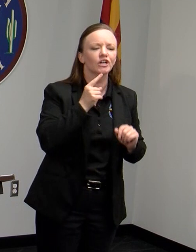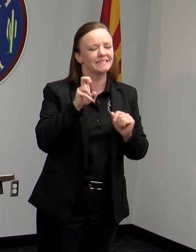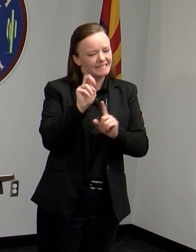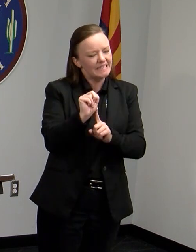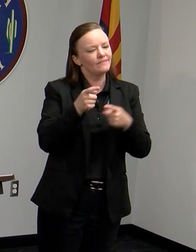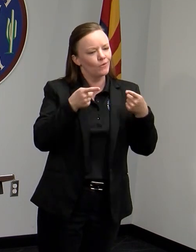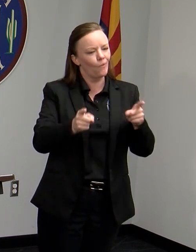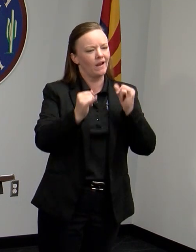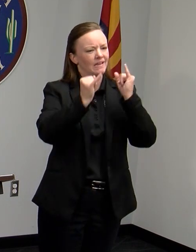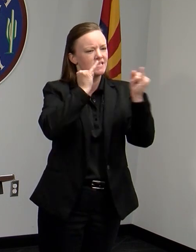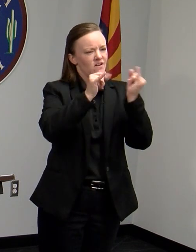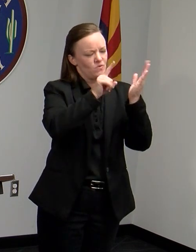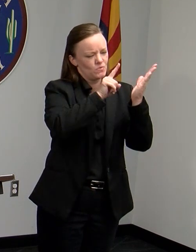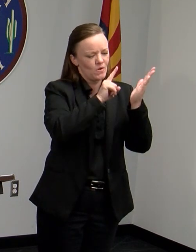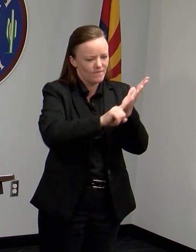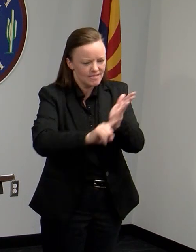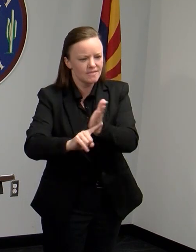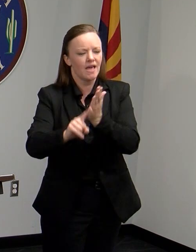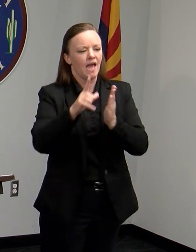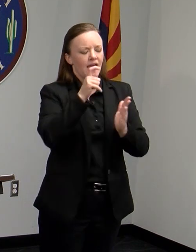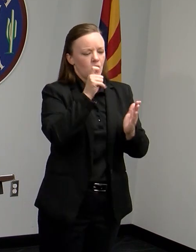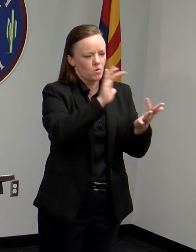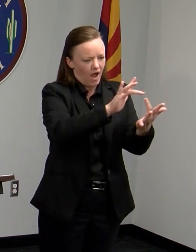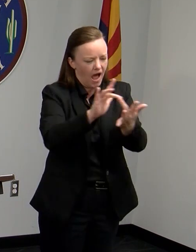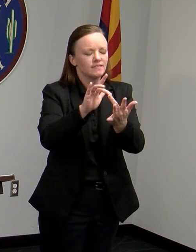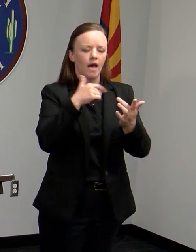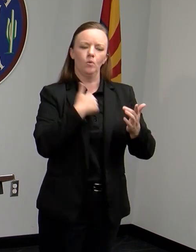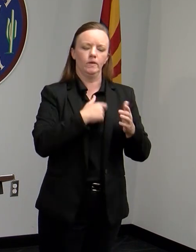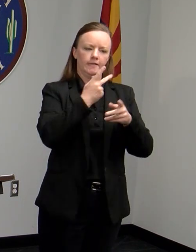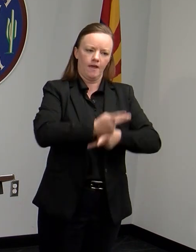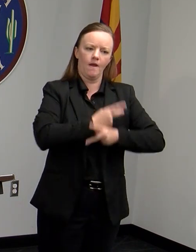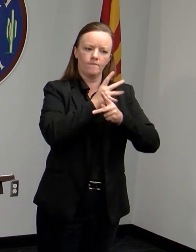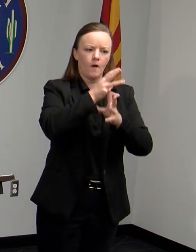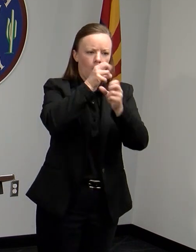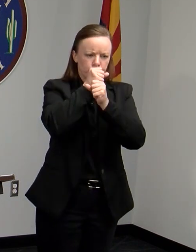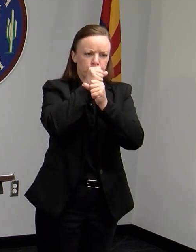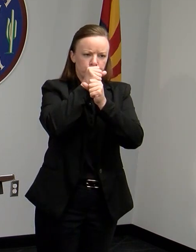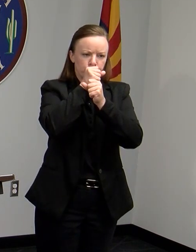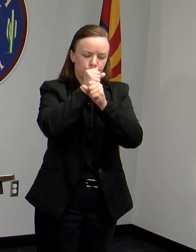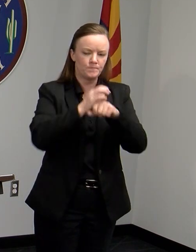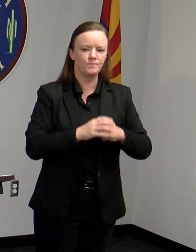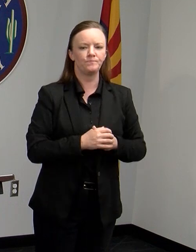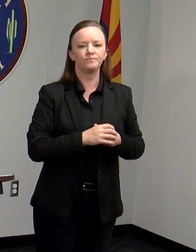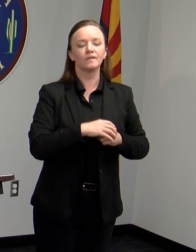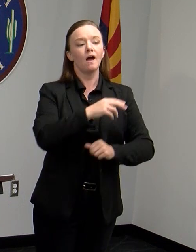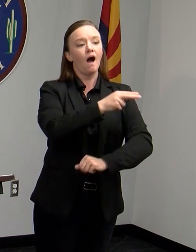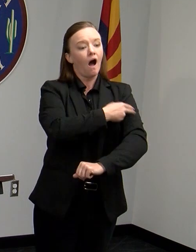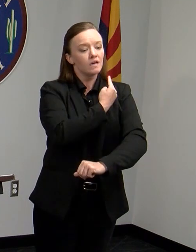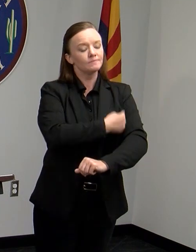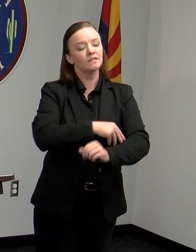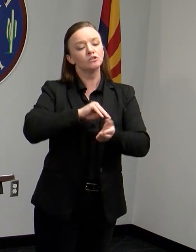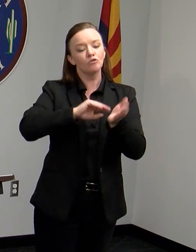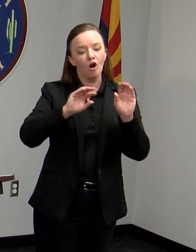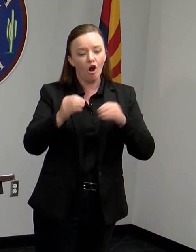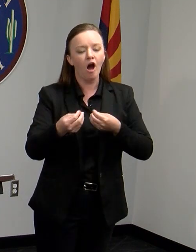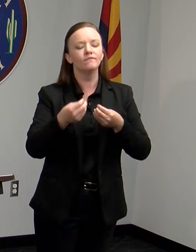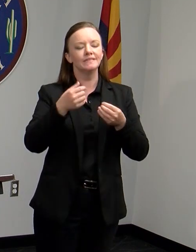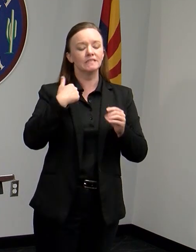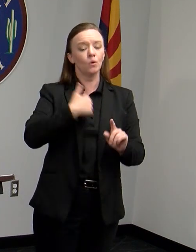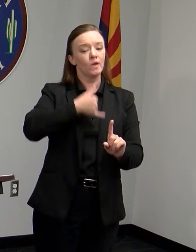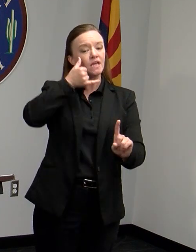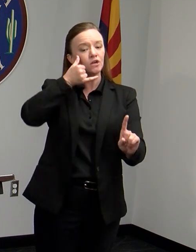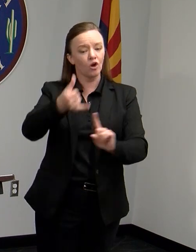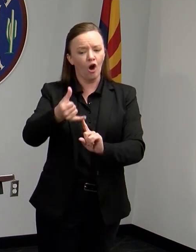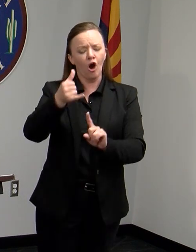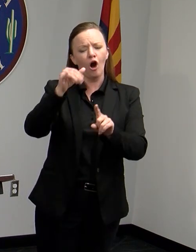the interviews of the contacts. Healthcare institutions who treated the exposed persons are called to discuss which healthcare